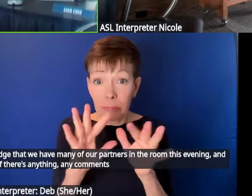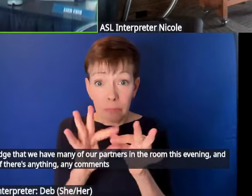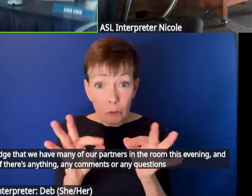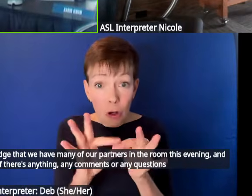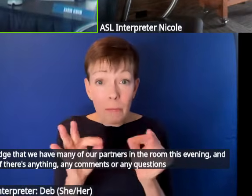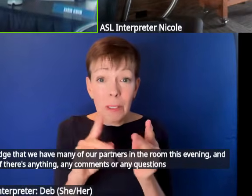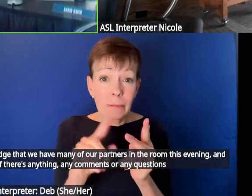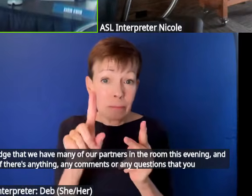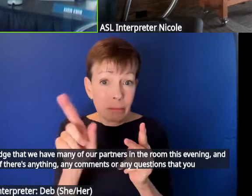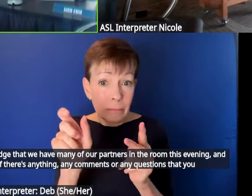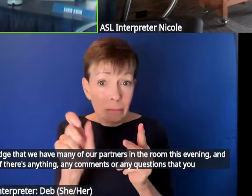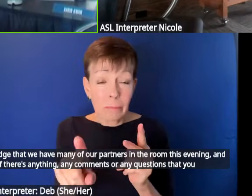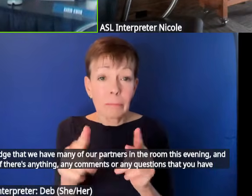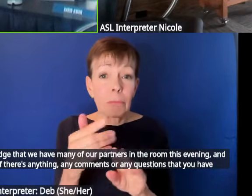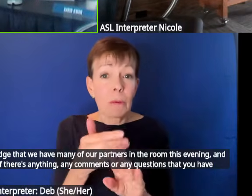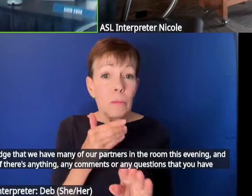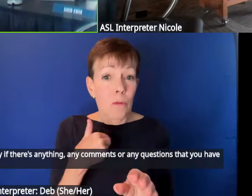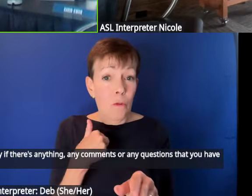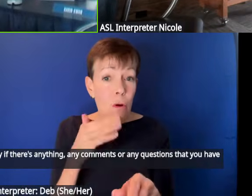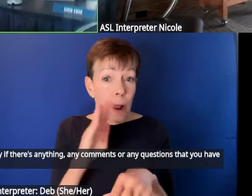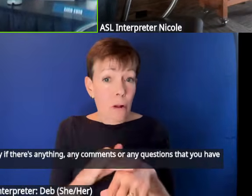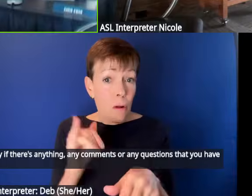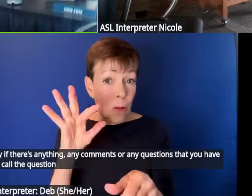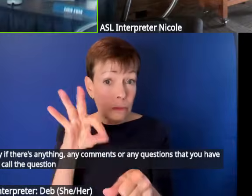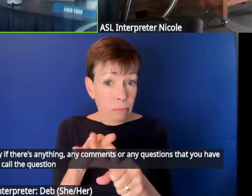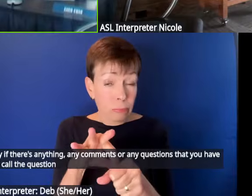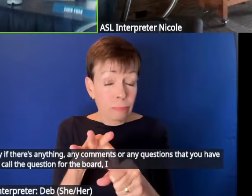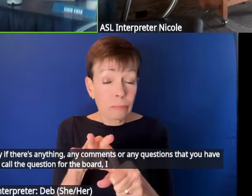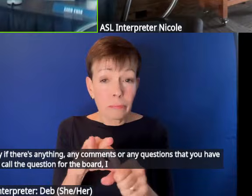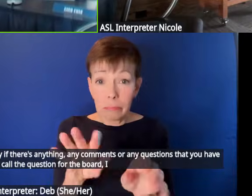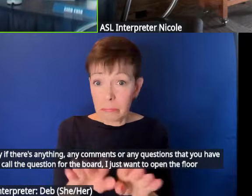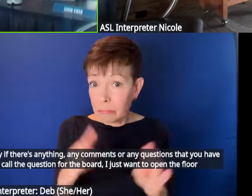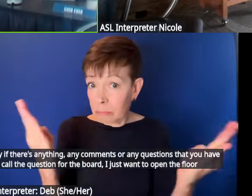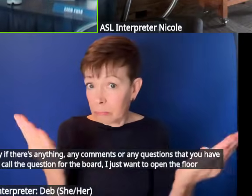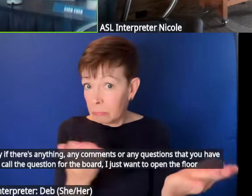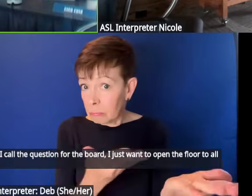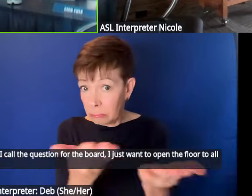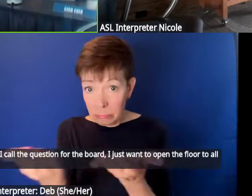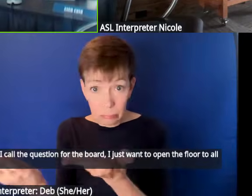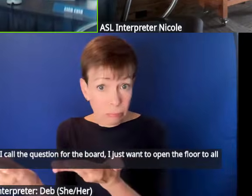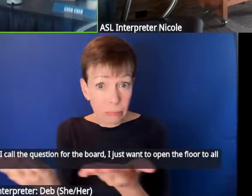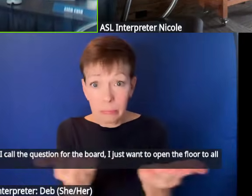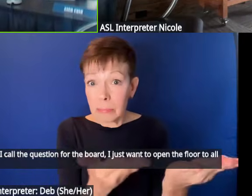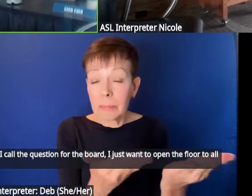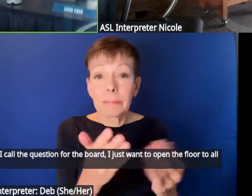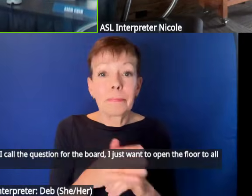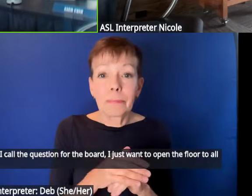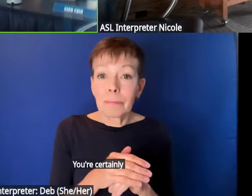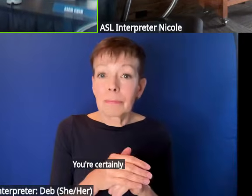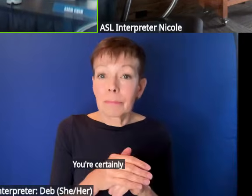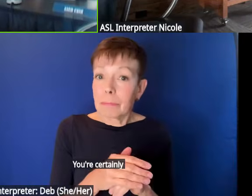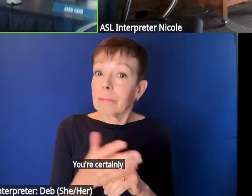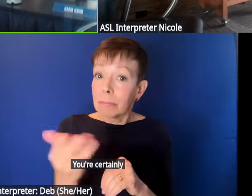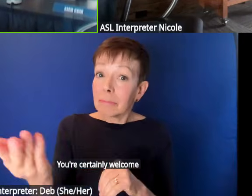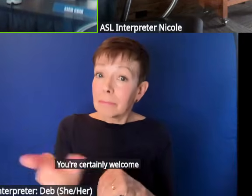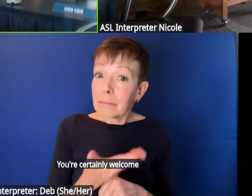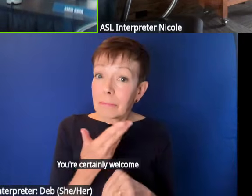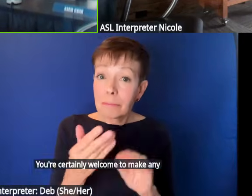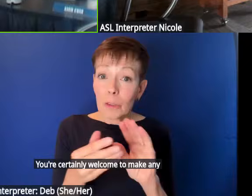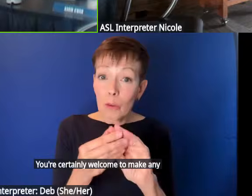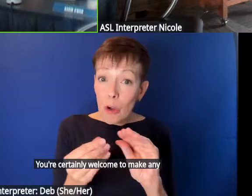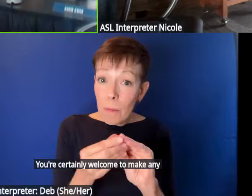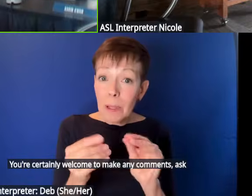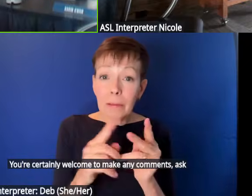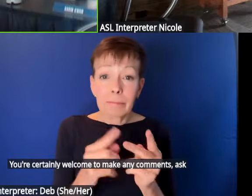that you have before I call the question for the board, I just want to open the floor to all of you. You're certainly welcome to make any comments, ask